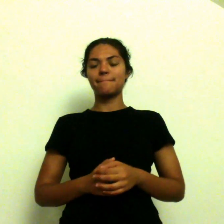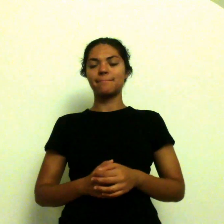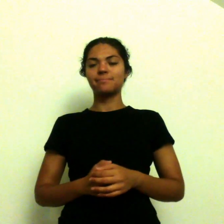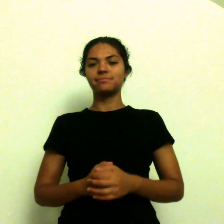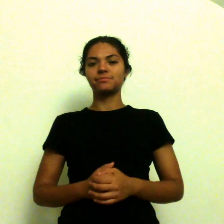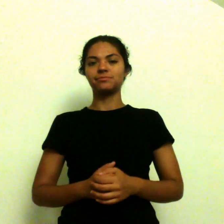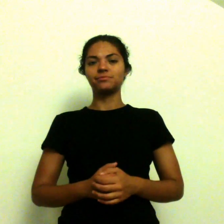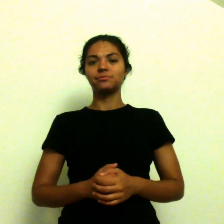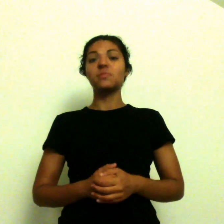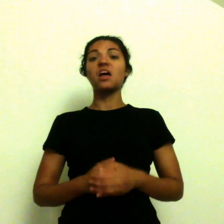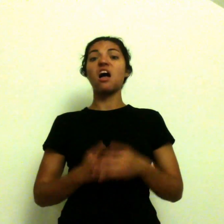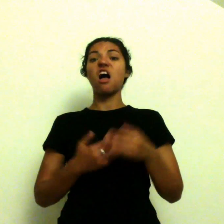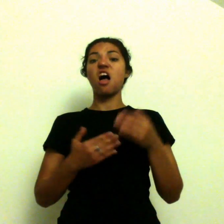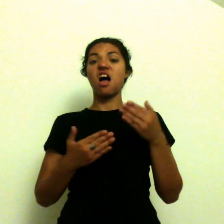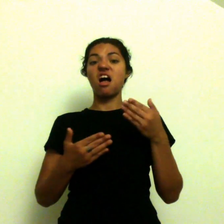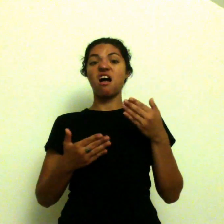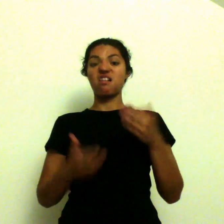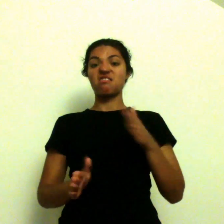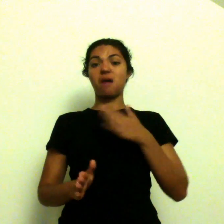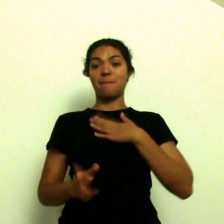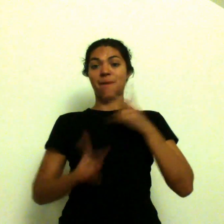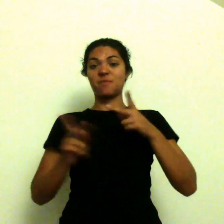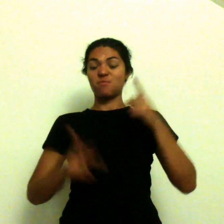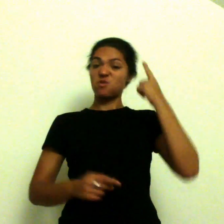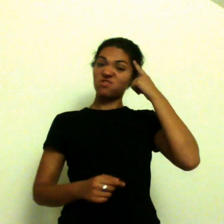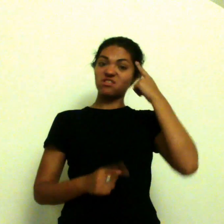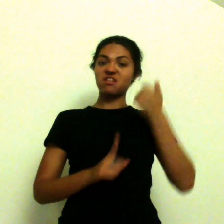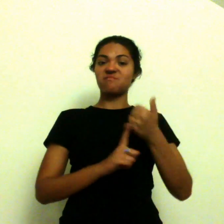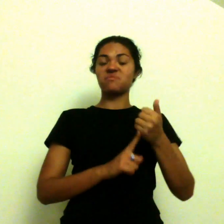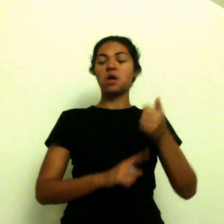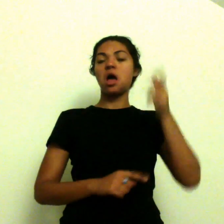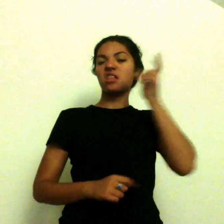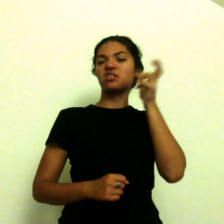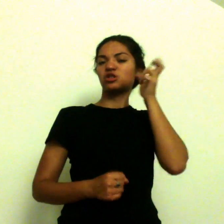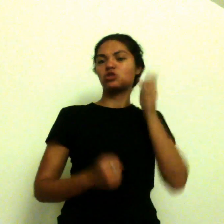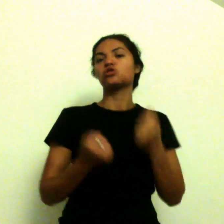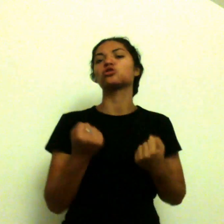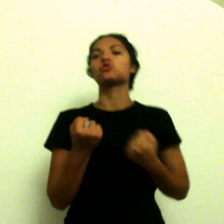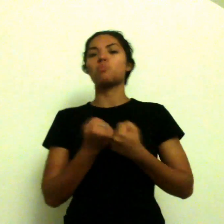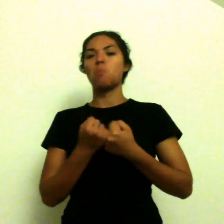and a production of Ravi Zacharias International Ministries, Atlanta, Georgia.